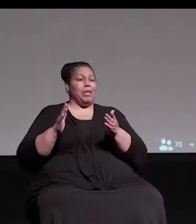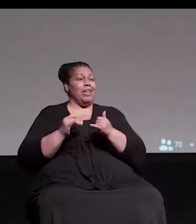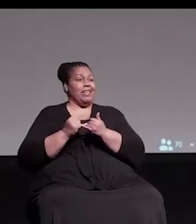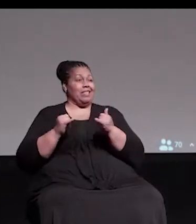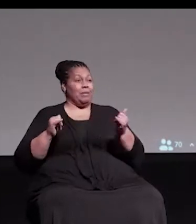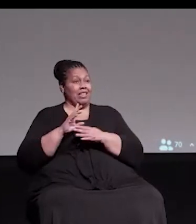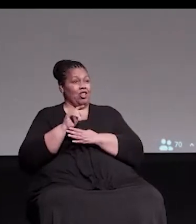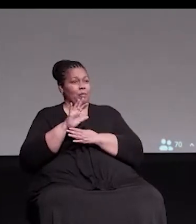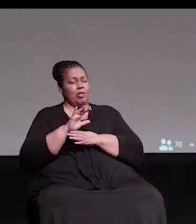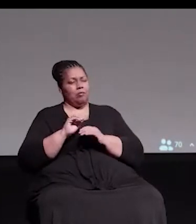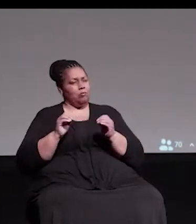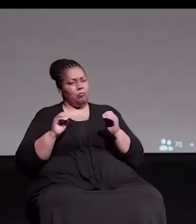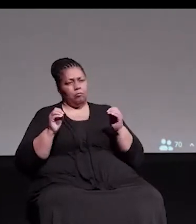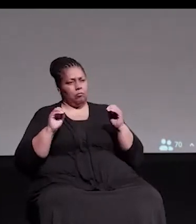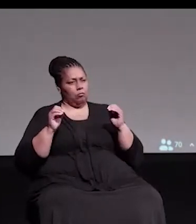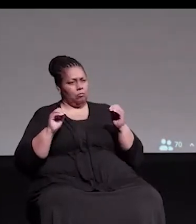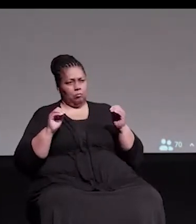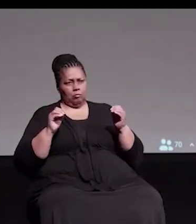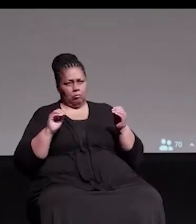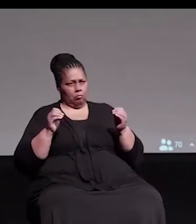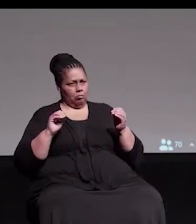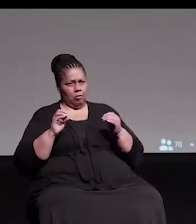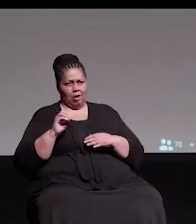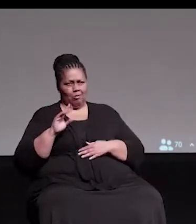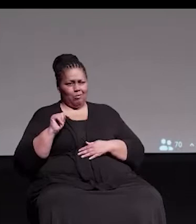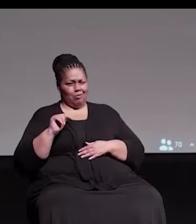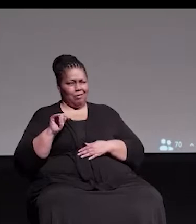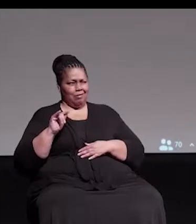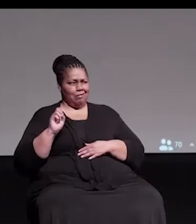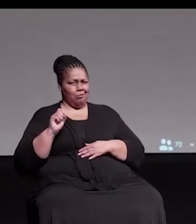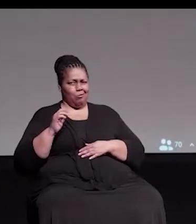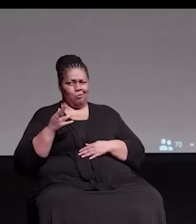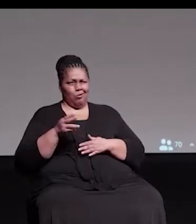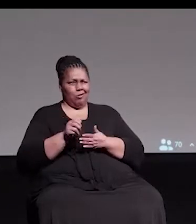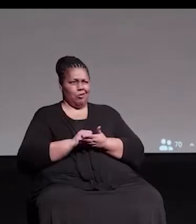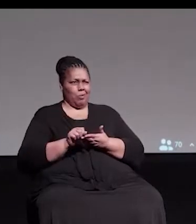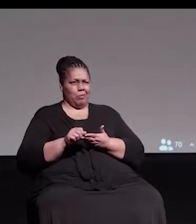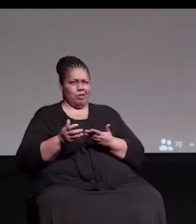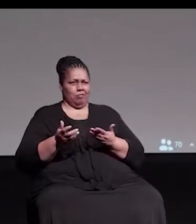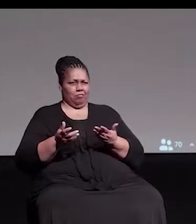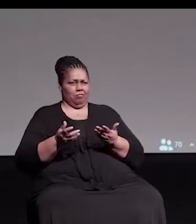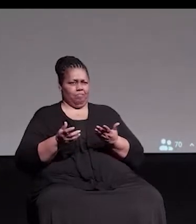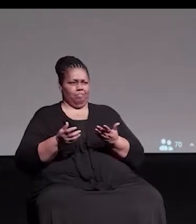documentaries, there is no outline or script.